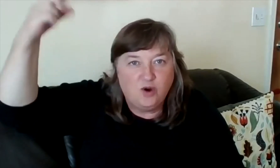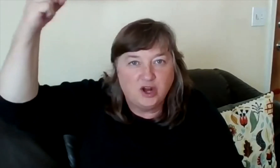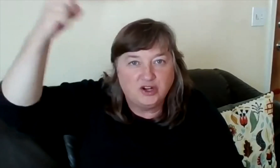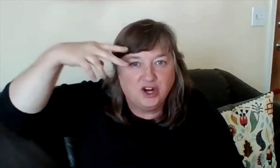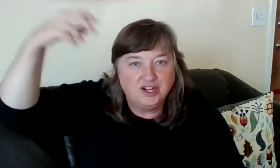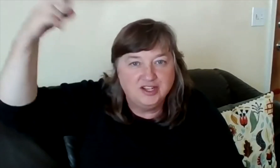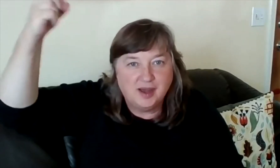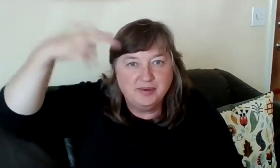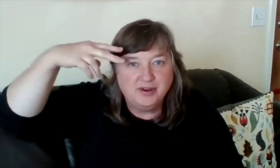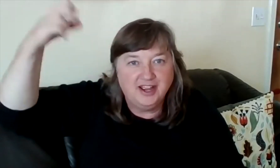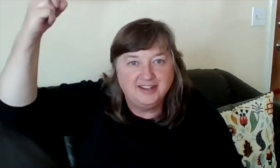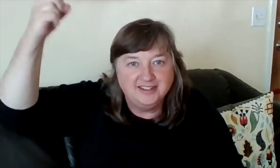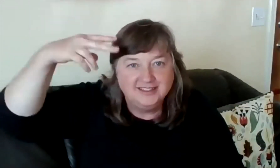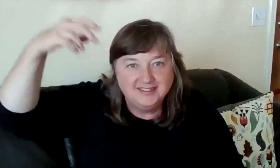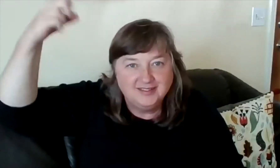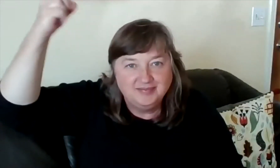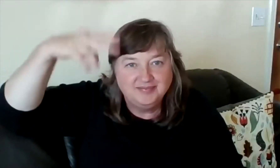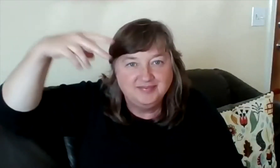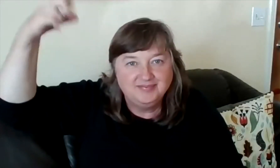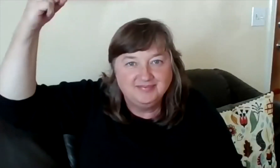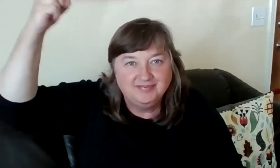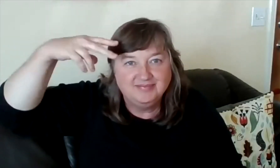water on top of your head.